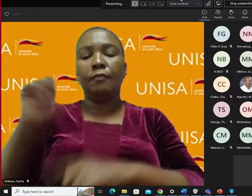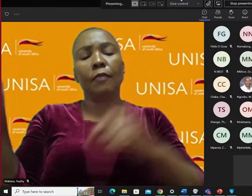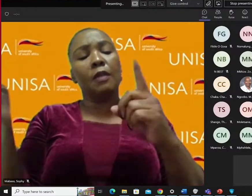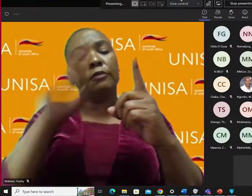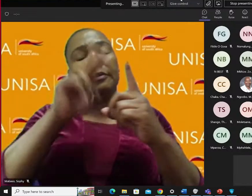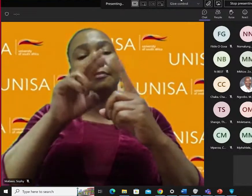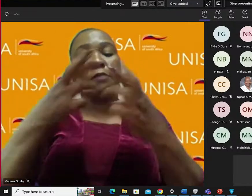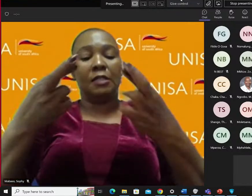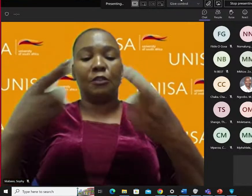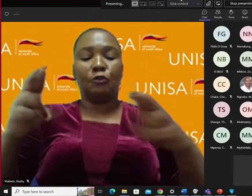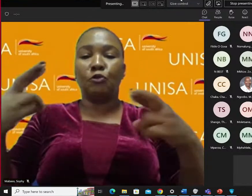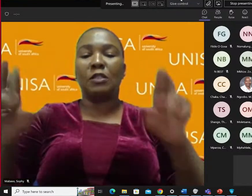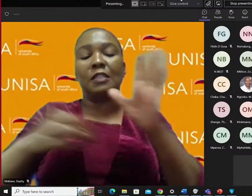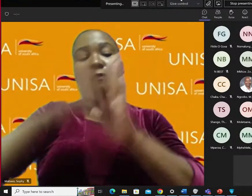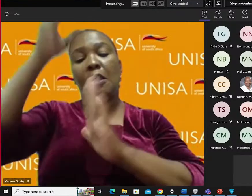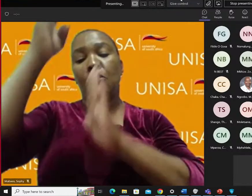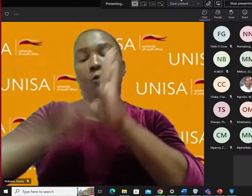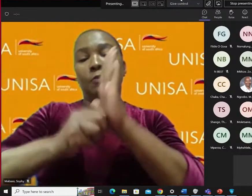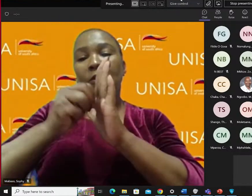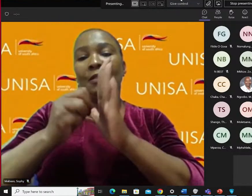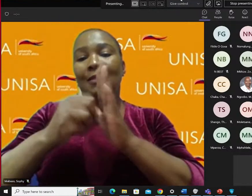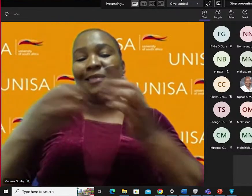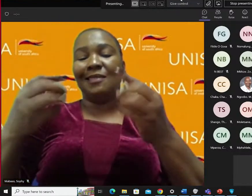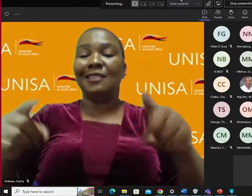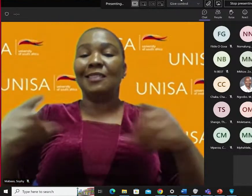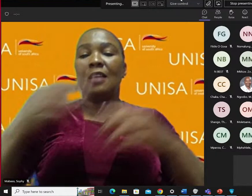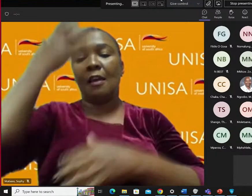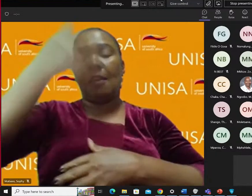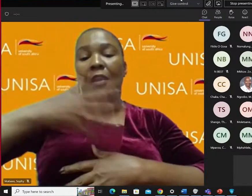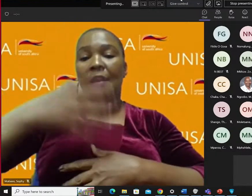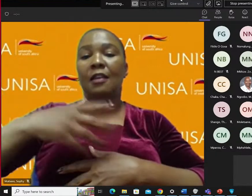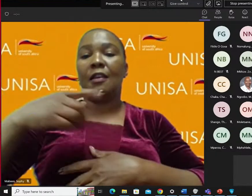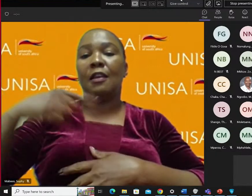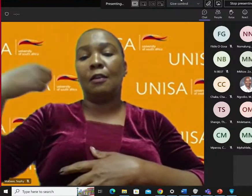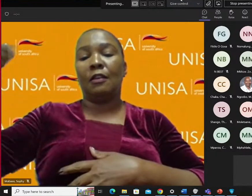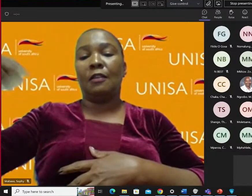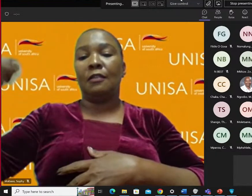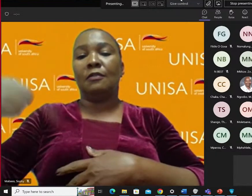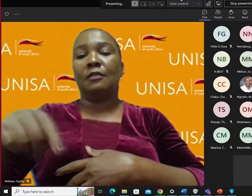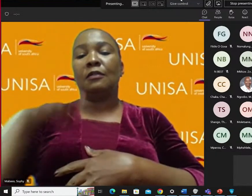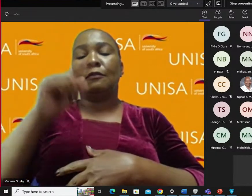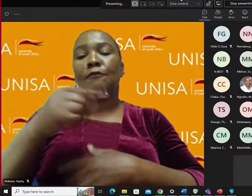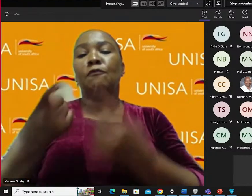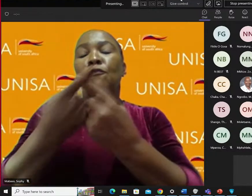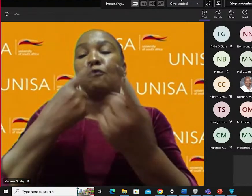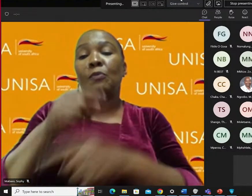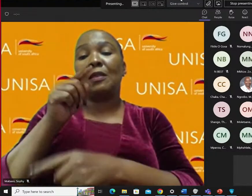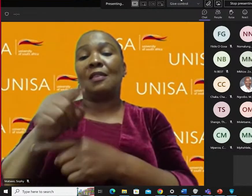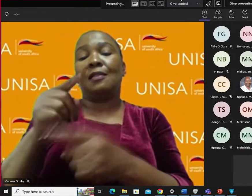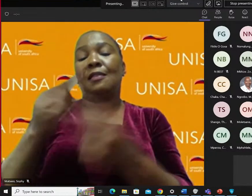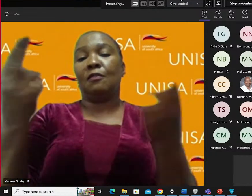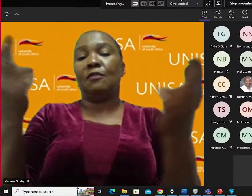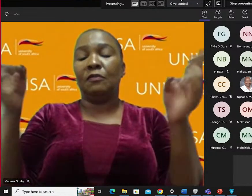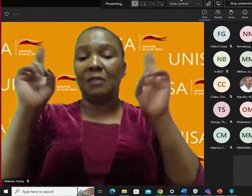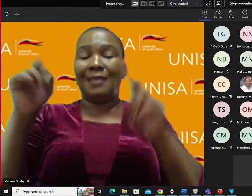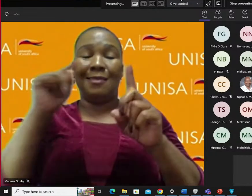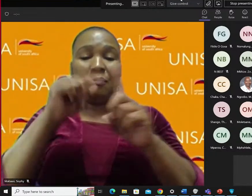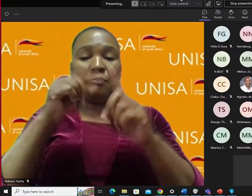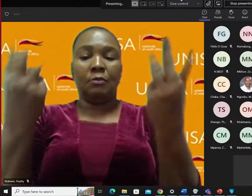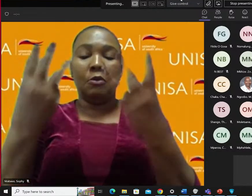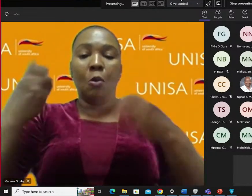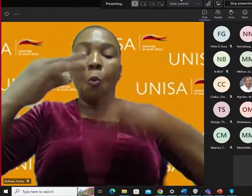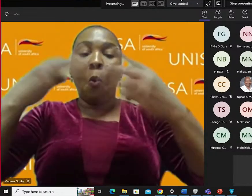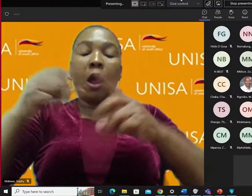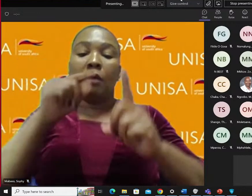resources developed in indigenous languages coming from the institution, just know that those people who worked on